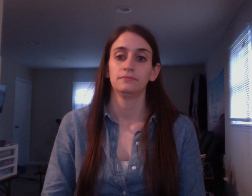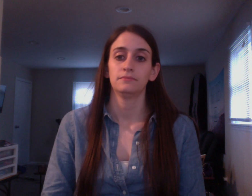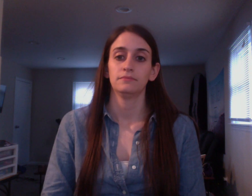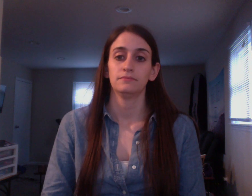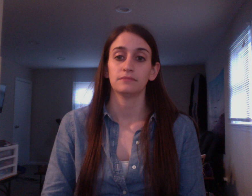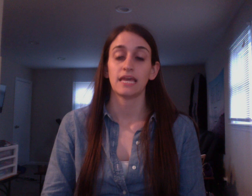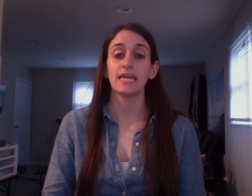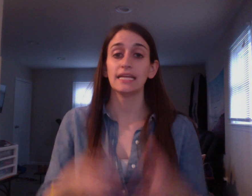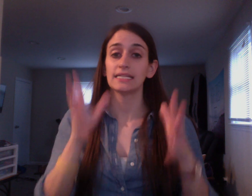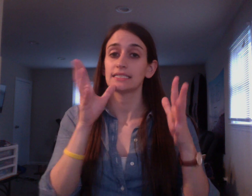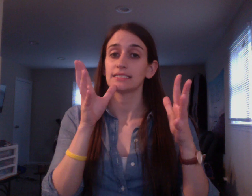Hate.